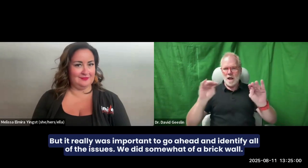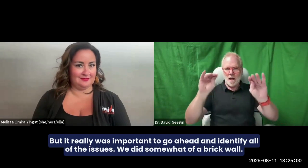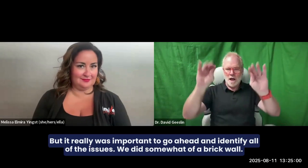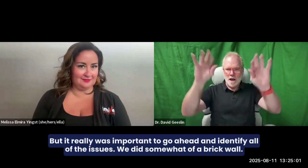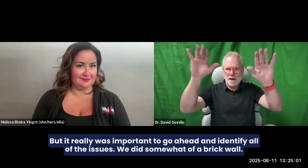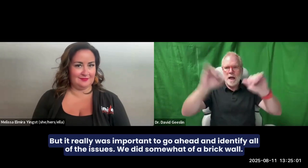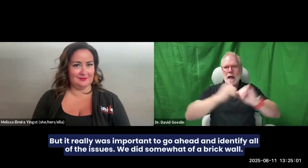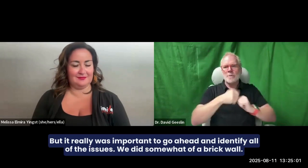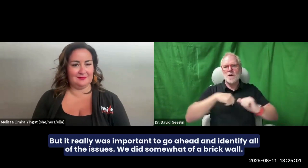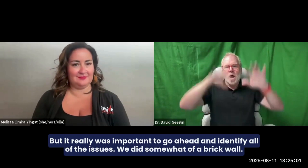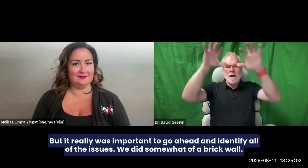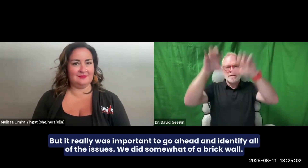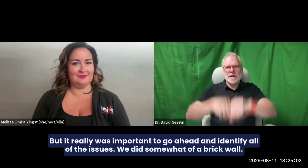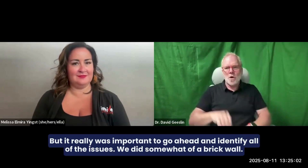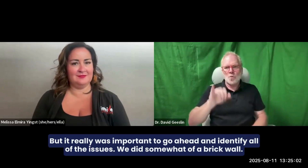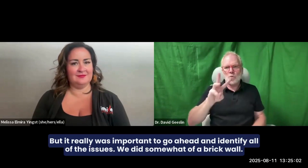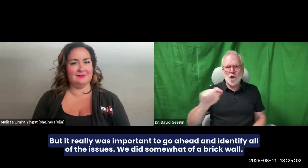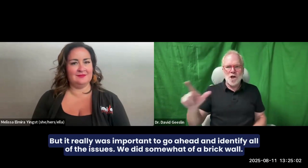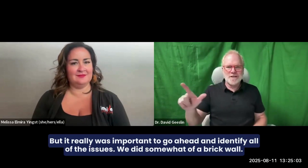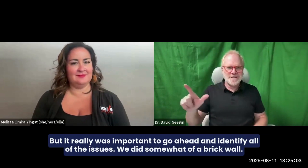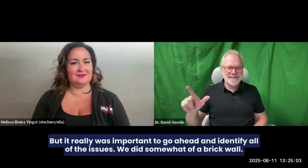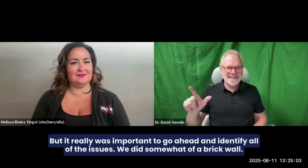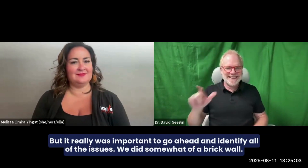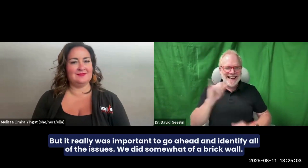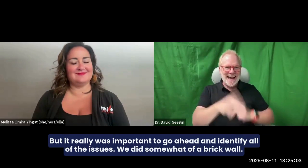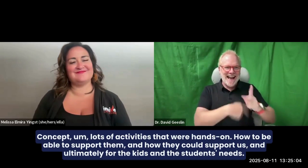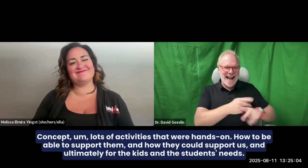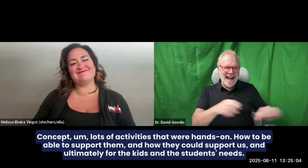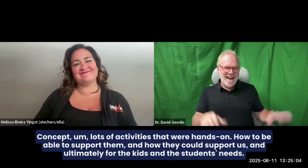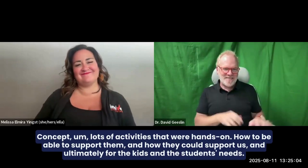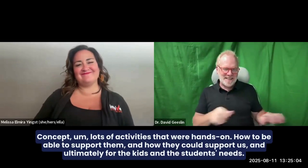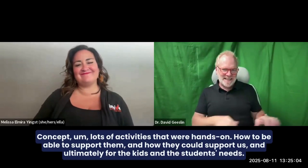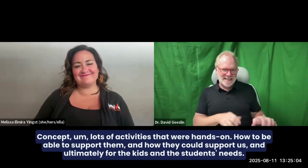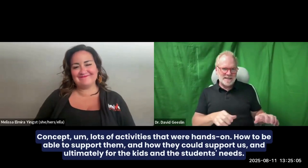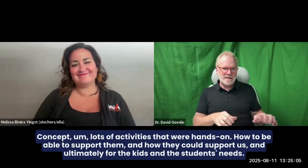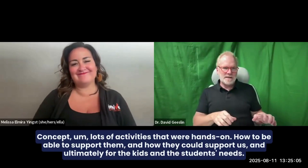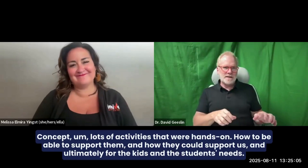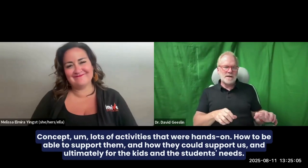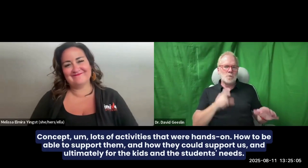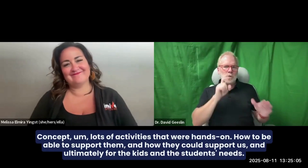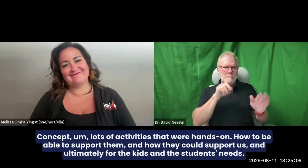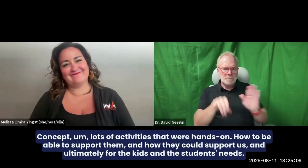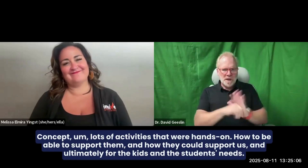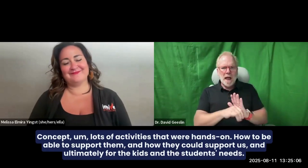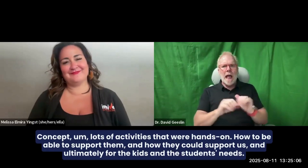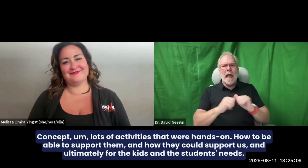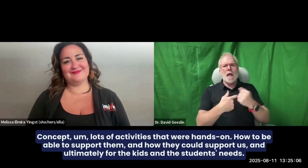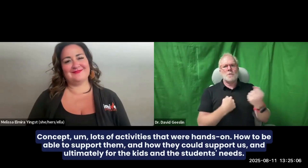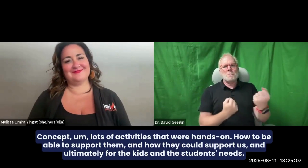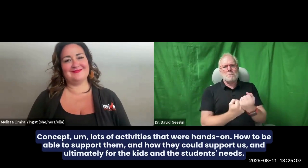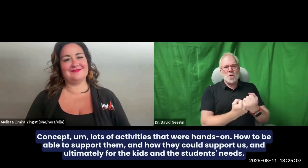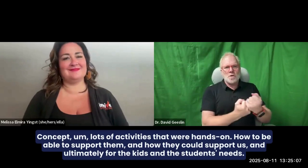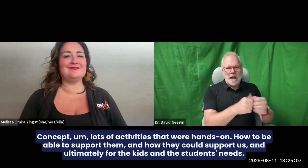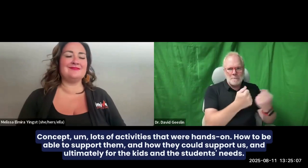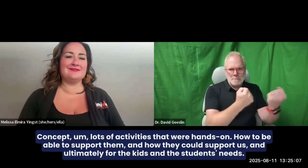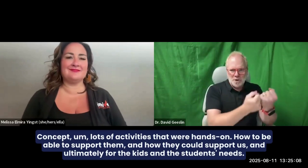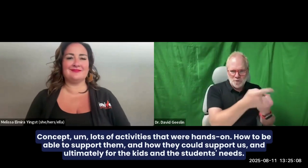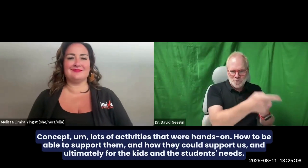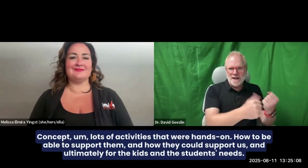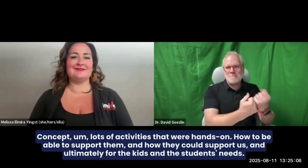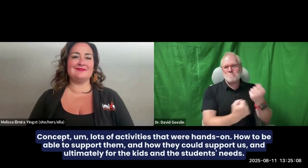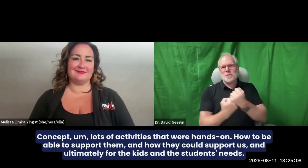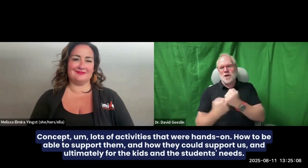important to go ahead and identify all of the issues. We did somewhat of a brick wall concept, lots of activities that